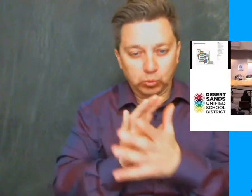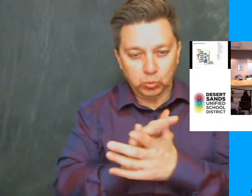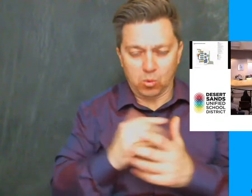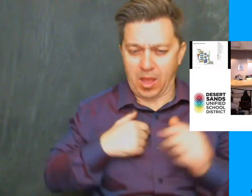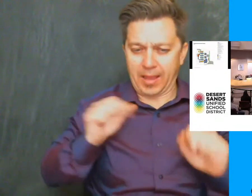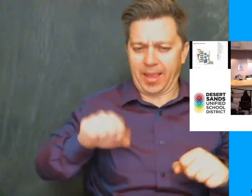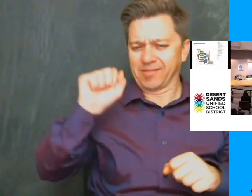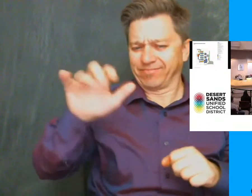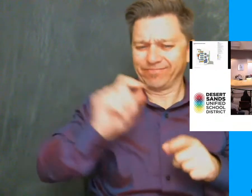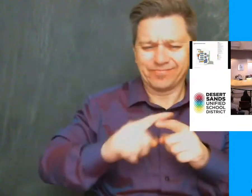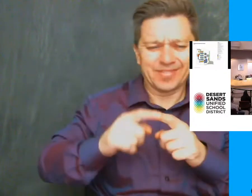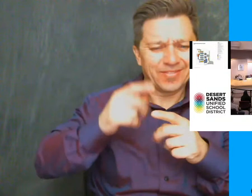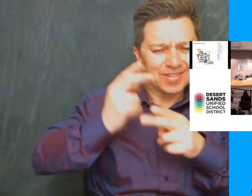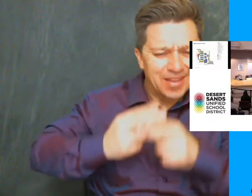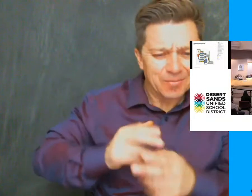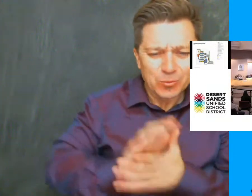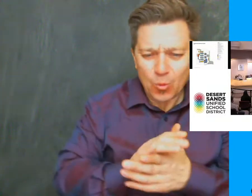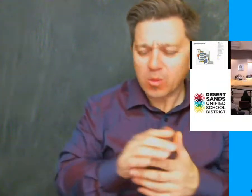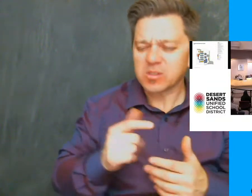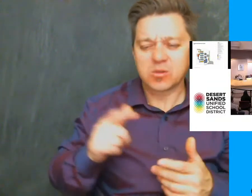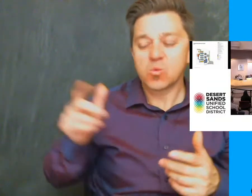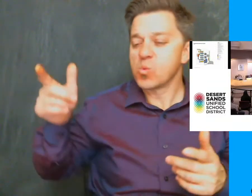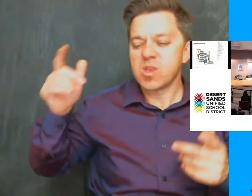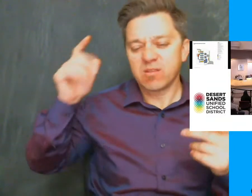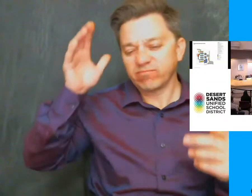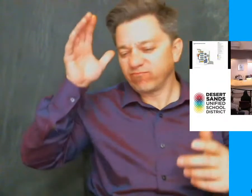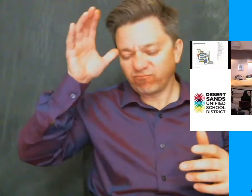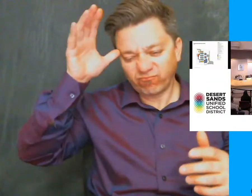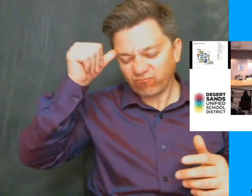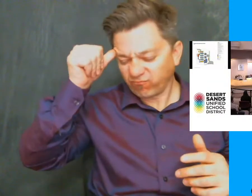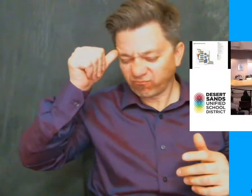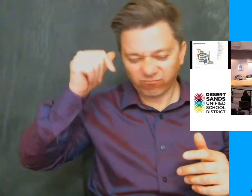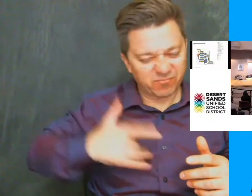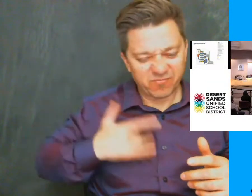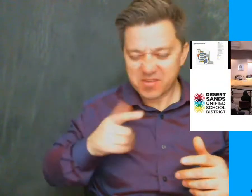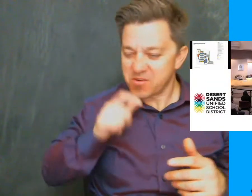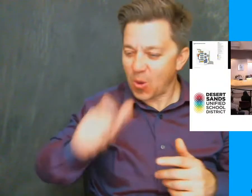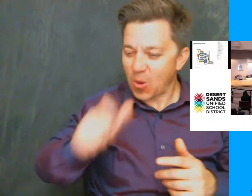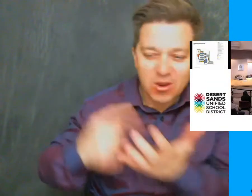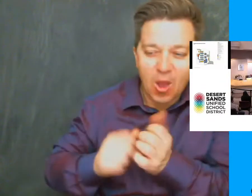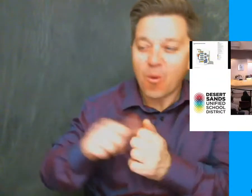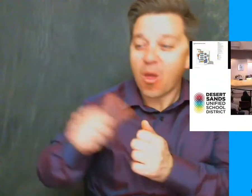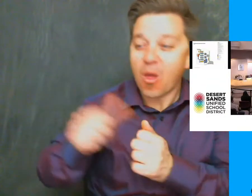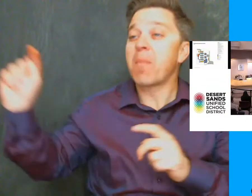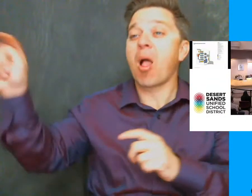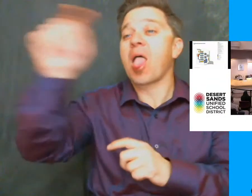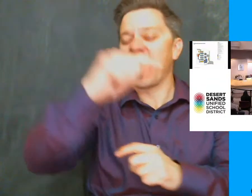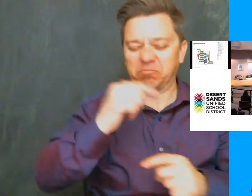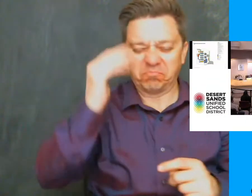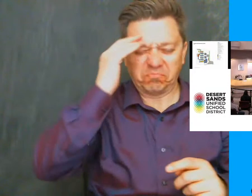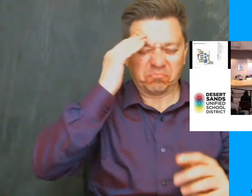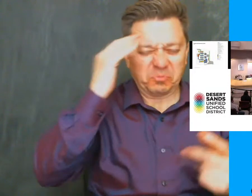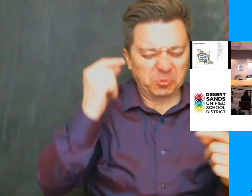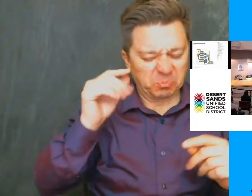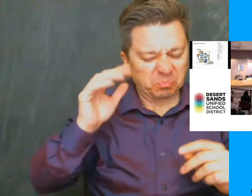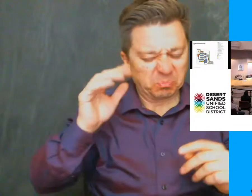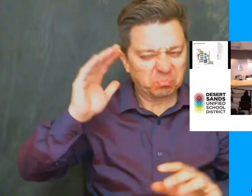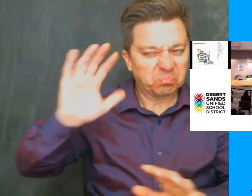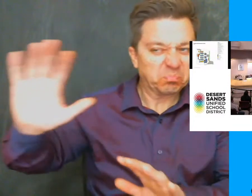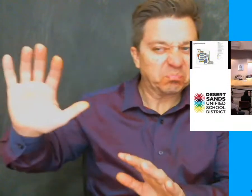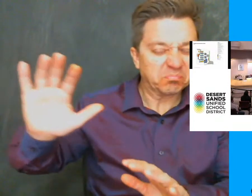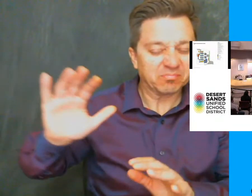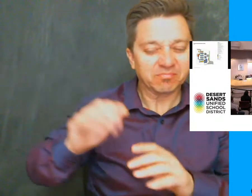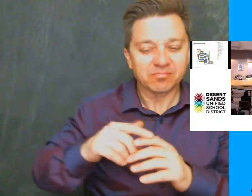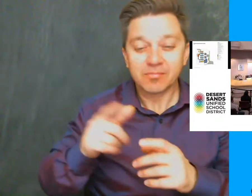decided we didn't need to talk to anybody. We were going to do it on our own. And we know better than the cities, except the cities are the ones with